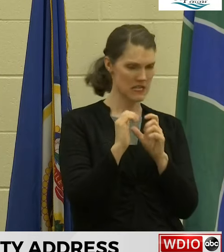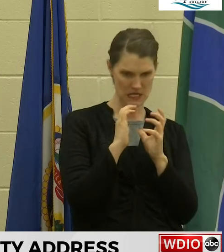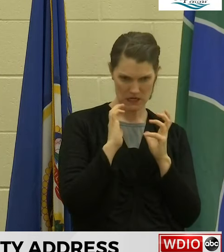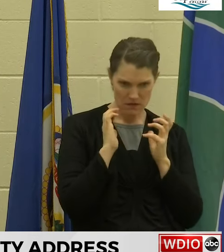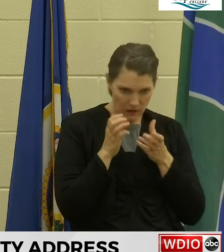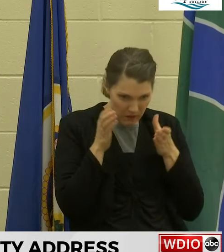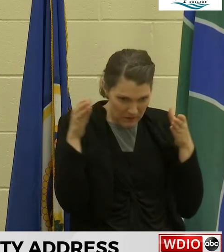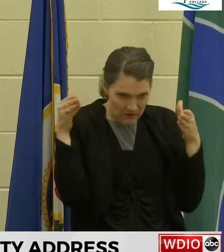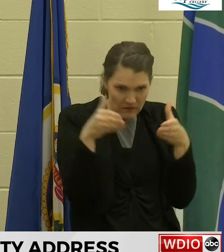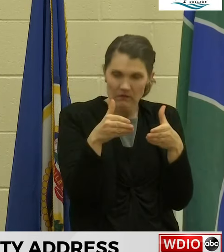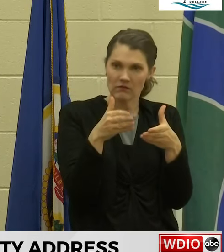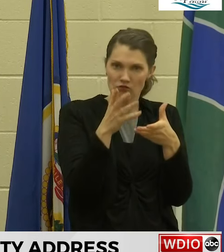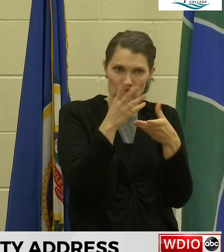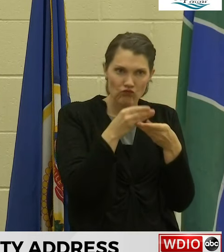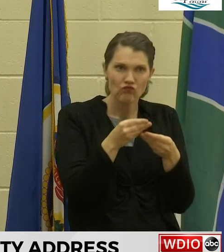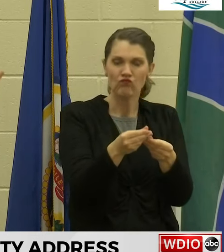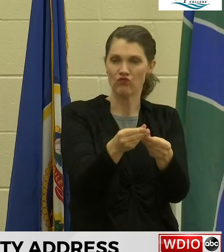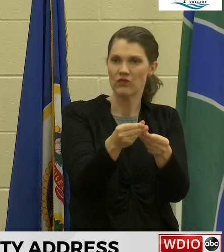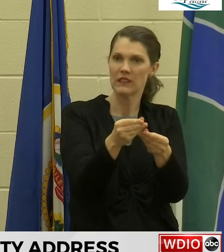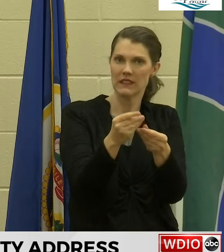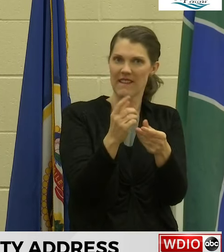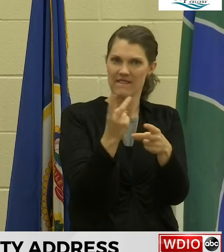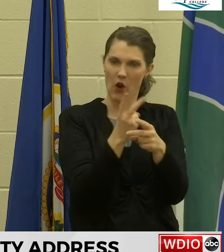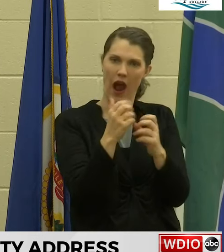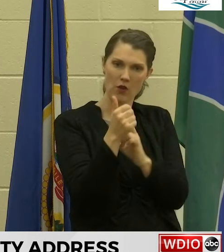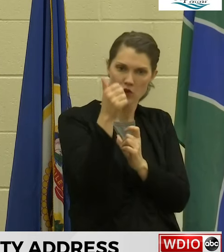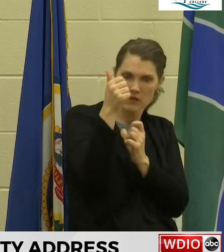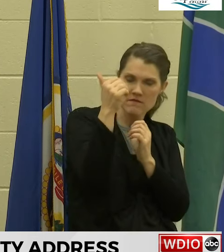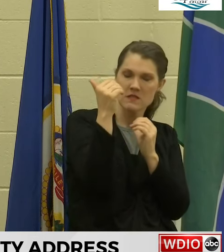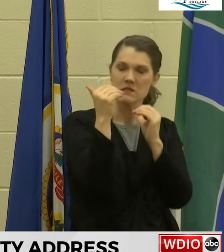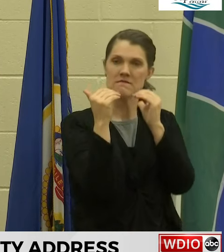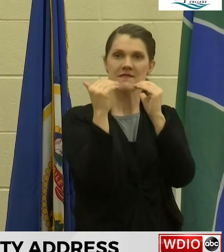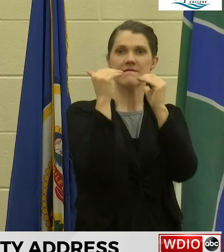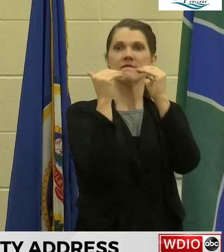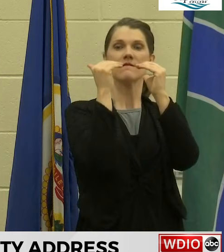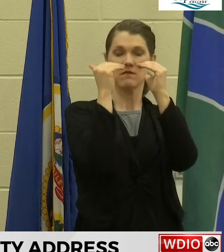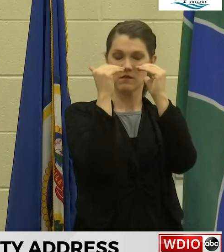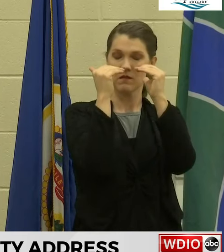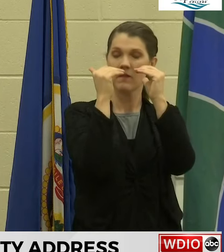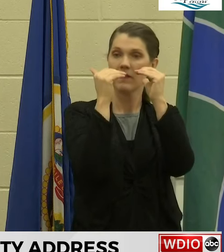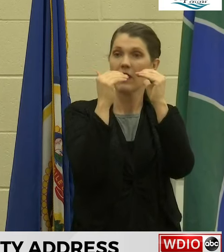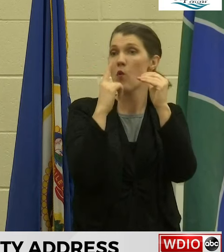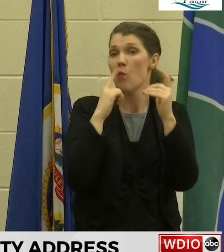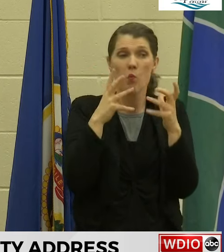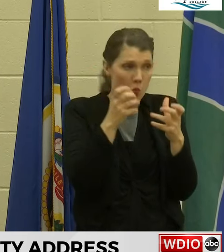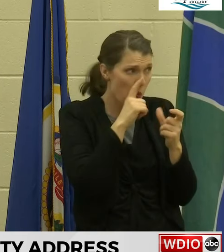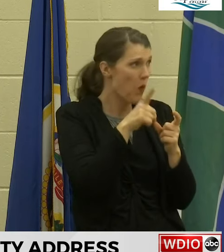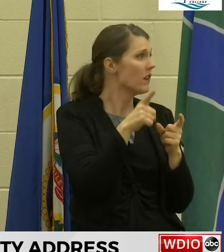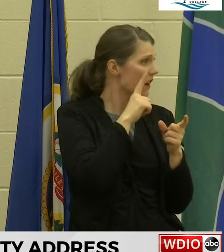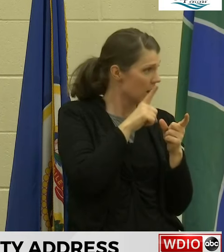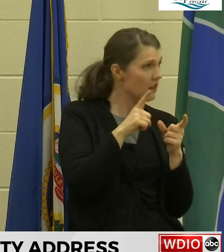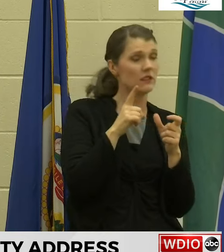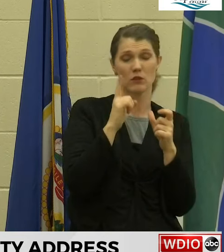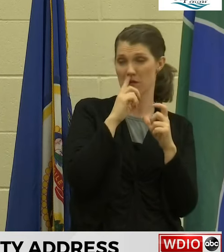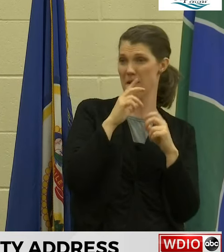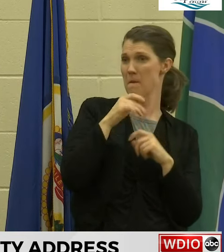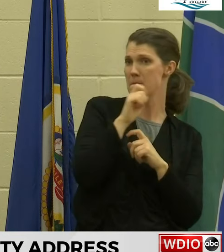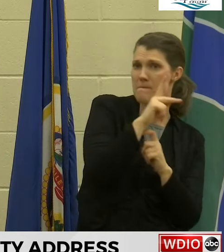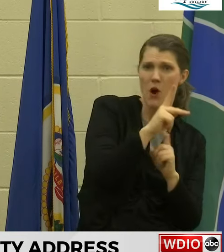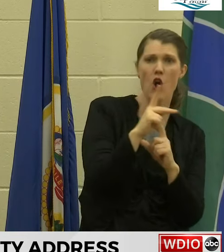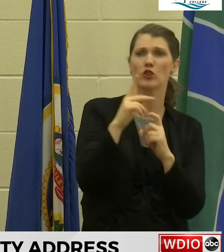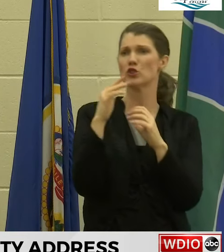In our first term, we laid out four key priority areas to give us focus: improving streets and other public